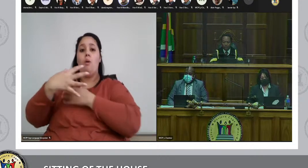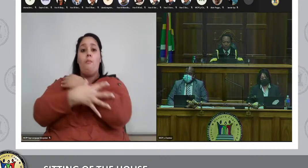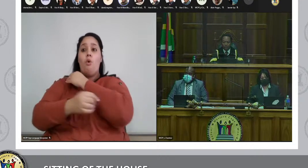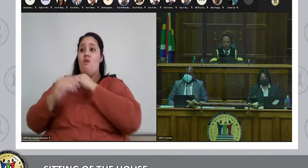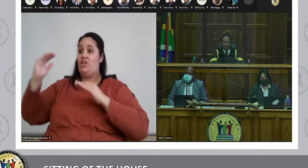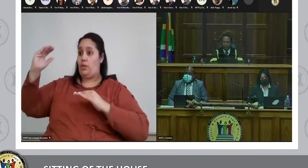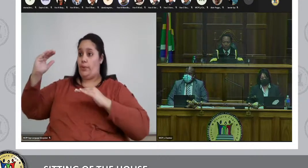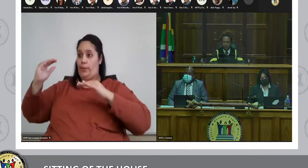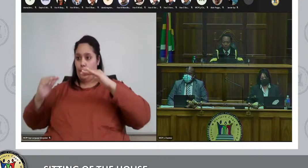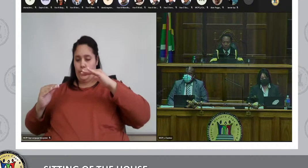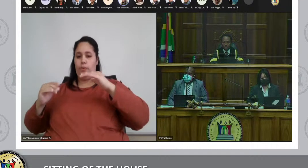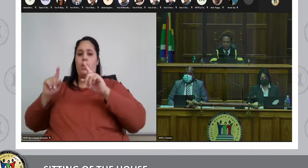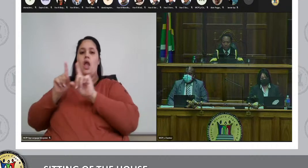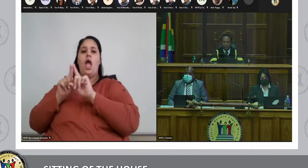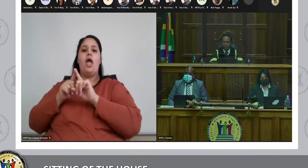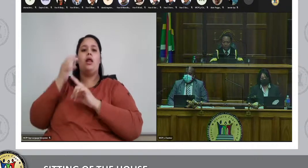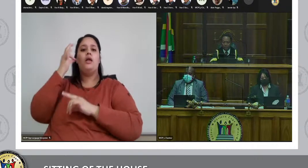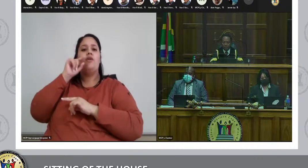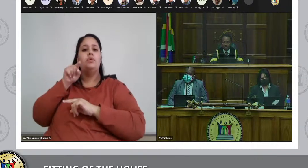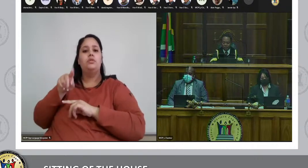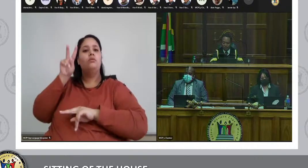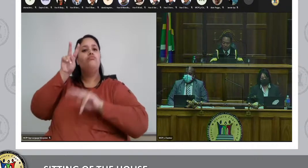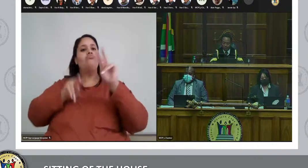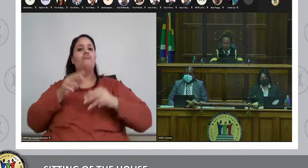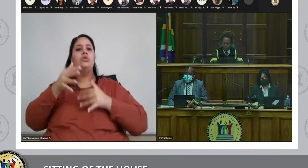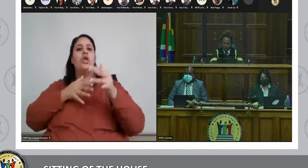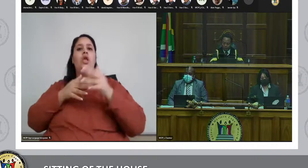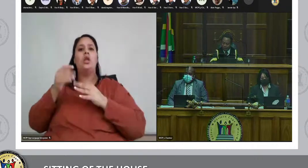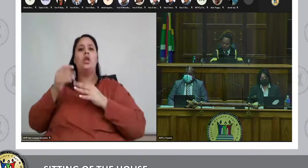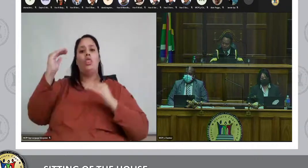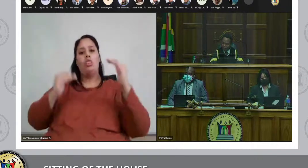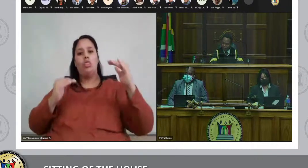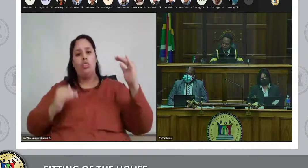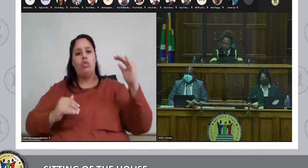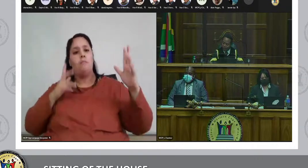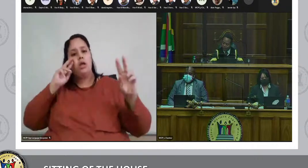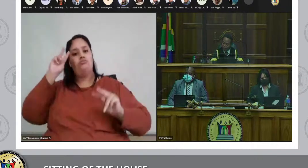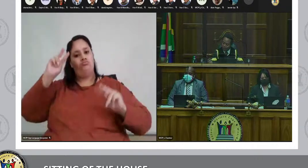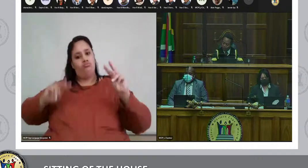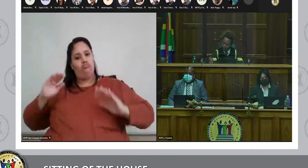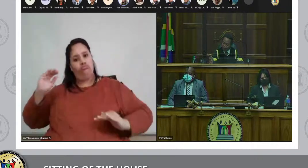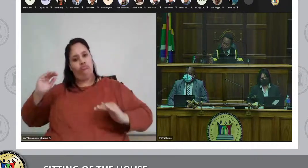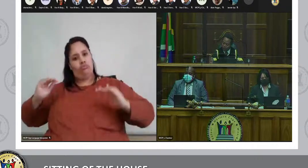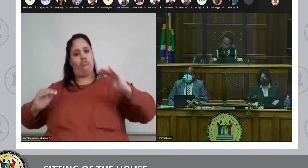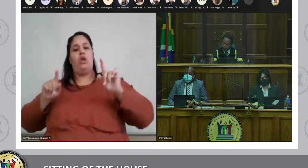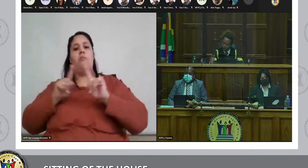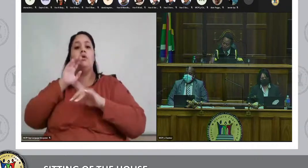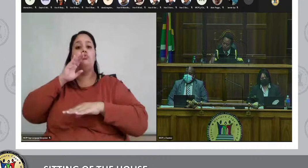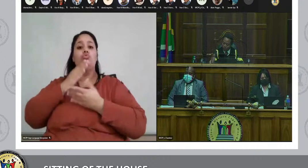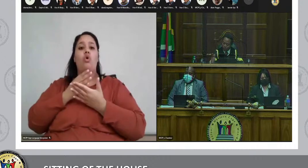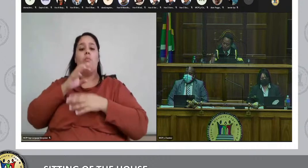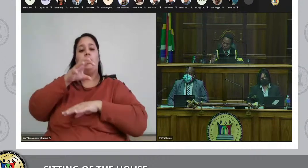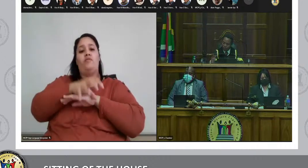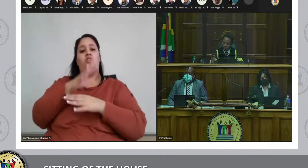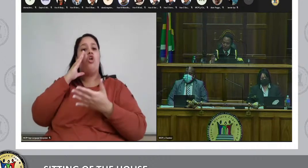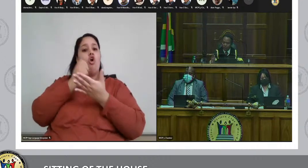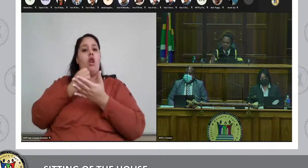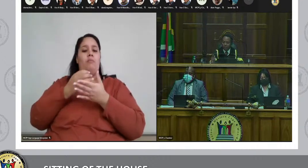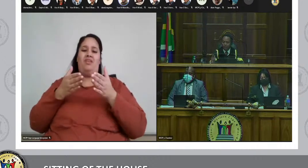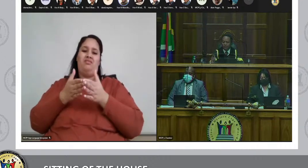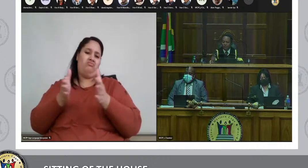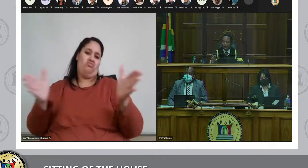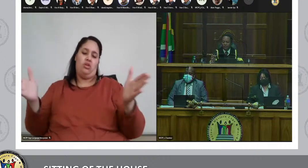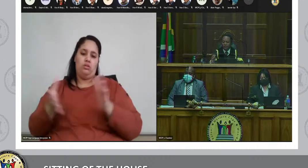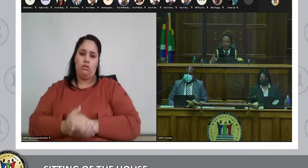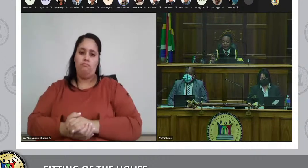government's commitment to address the structural inequalities in the sector and also in the provincial economy at large. Recently,